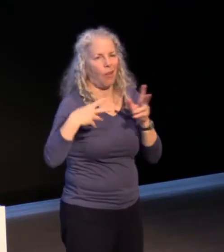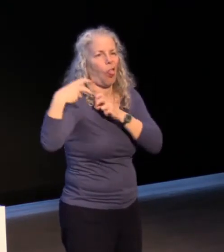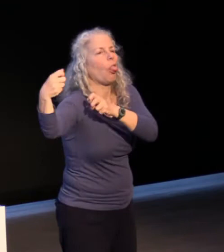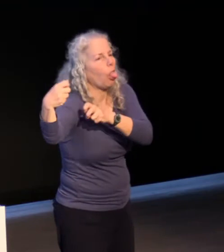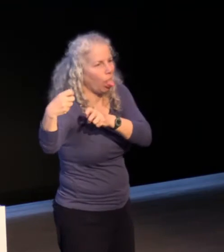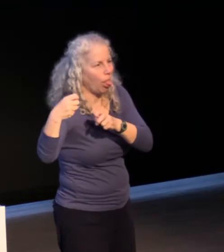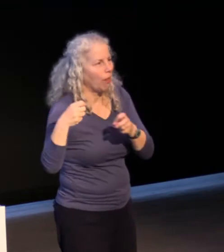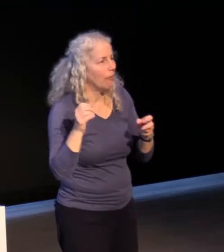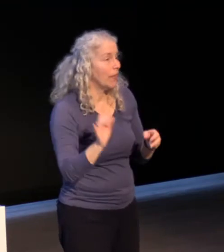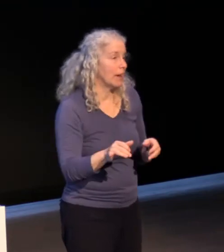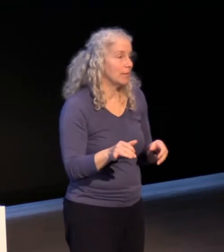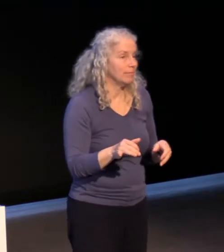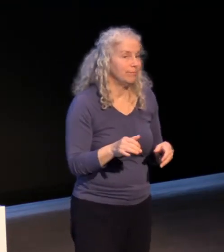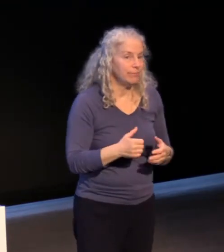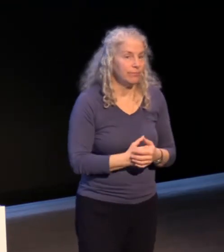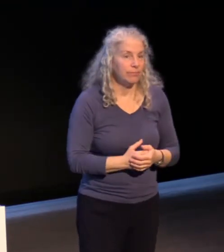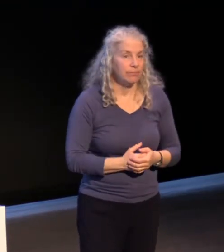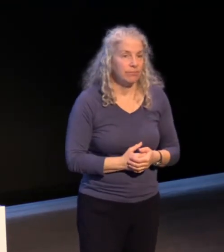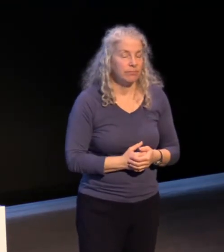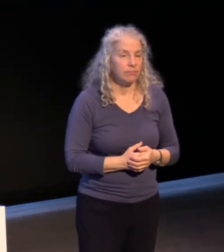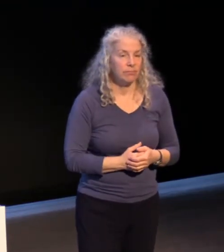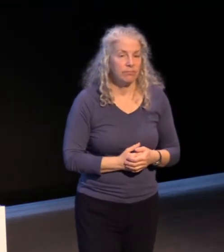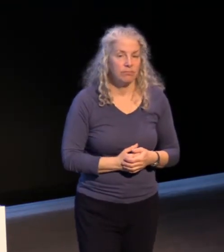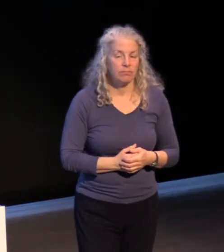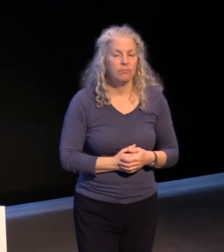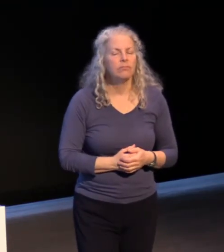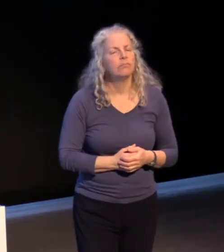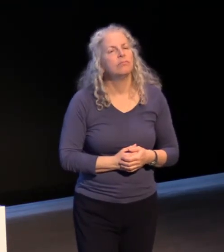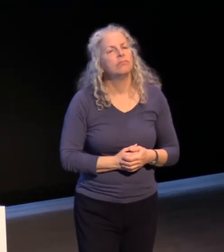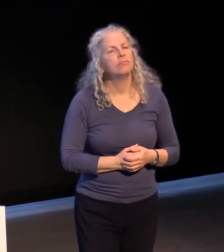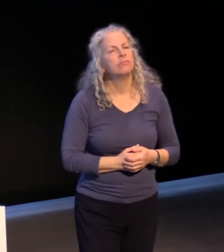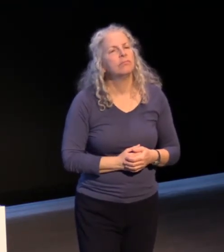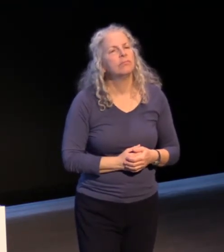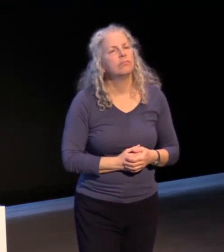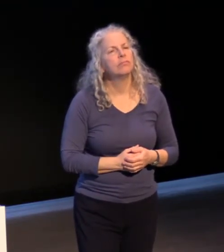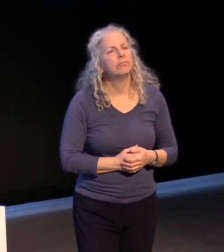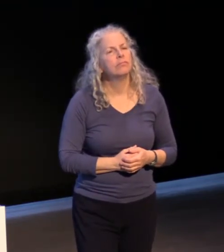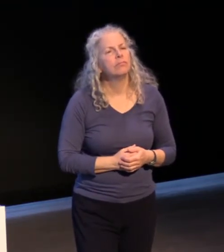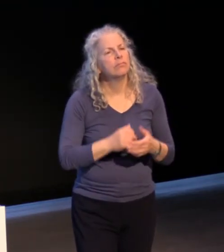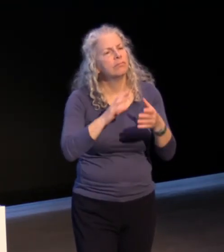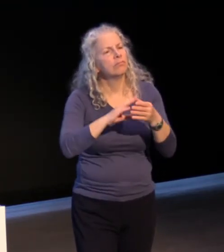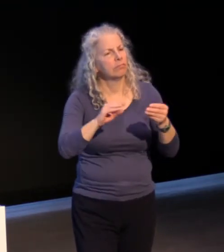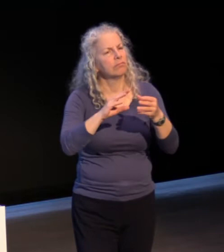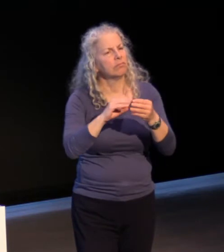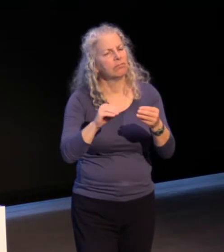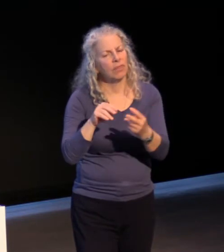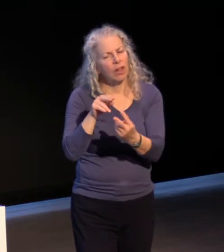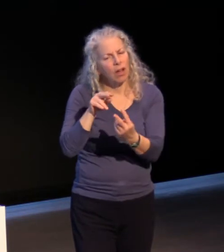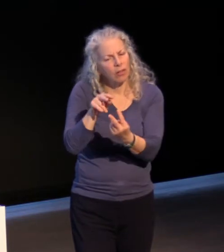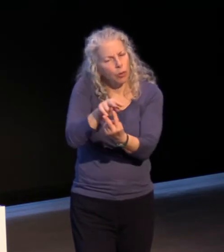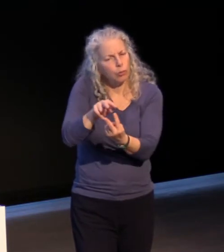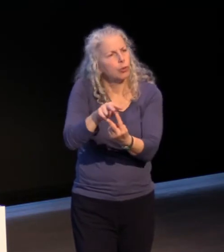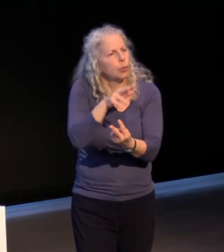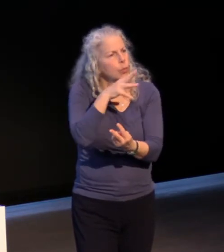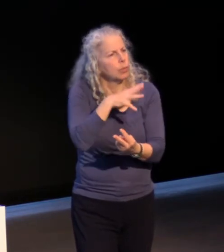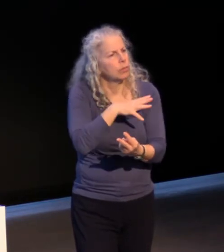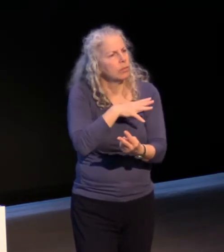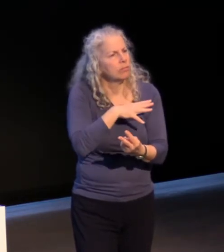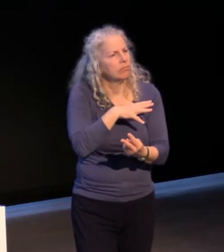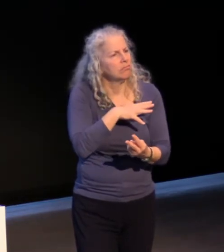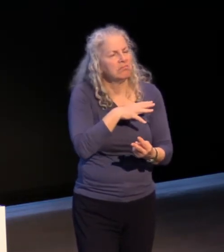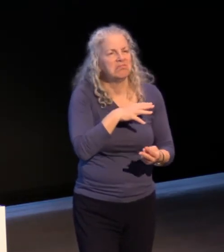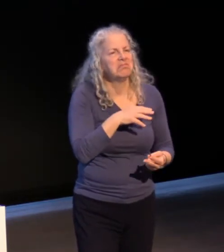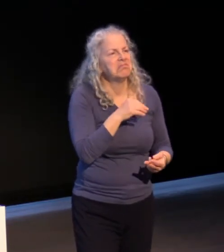co-opted. Let's be clear, though, the story that I tell of neither of these women is